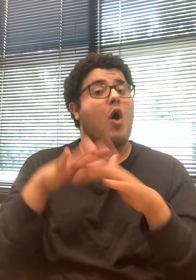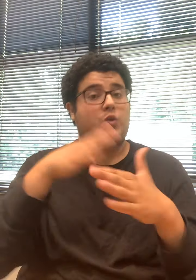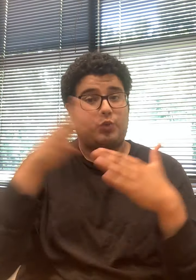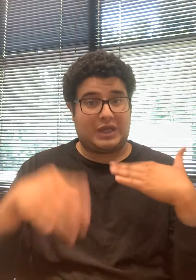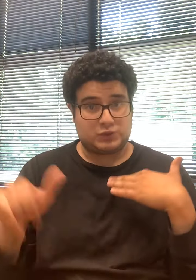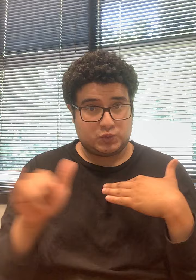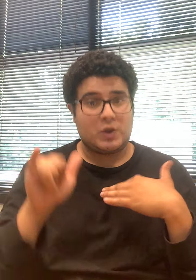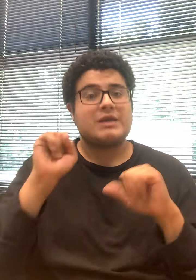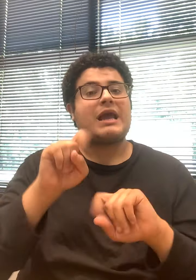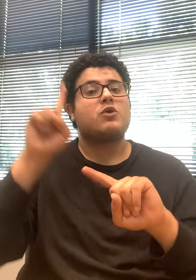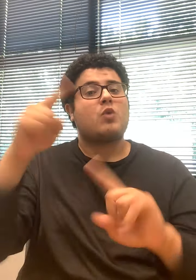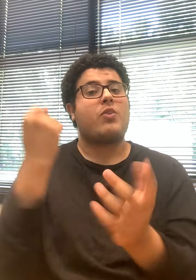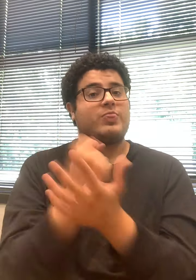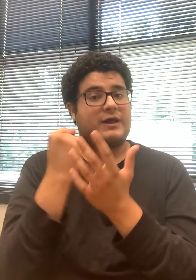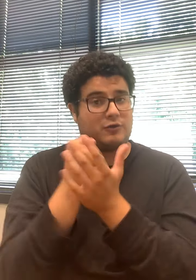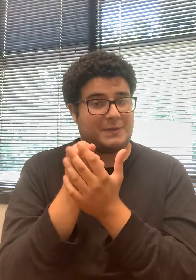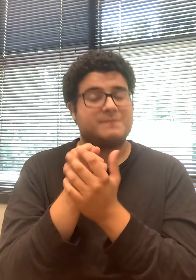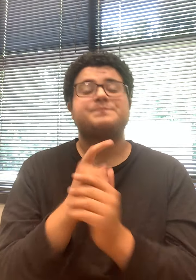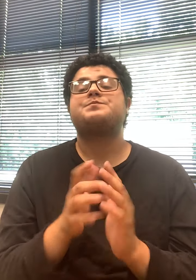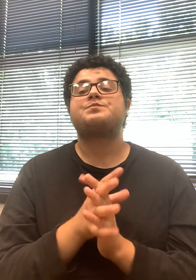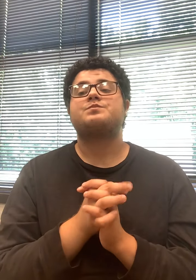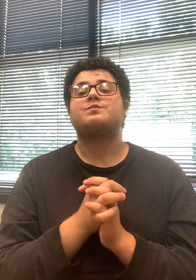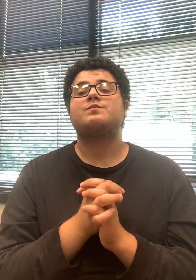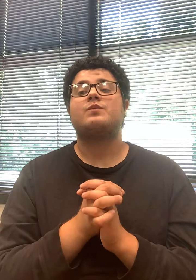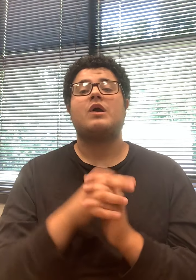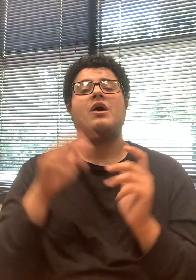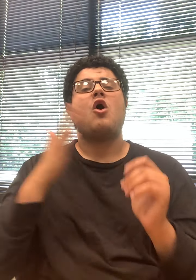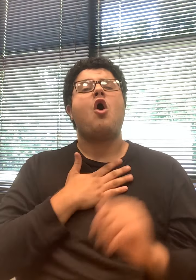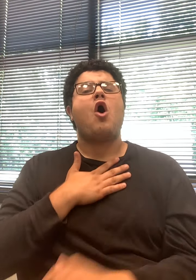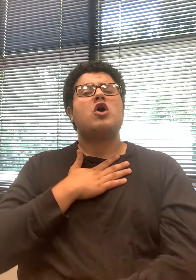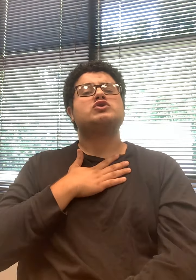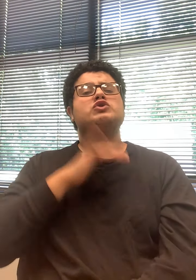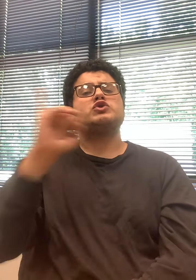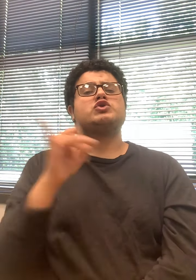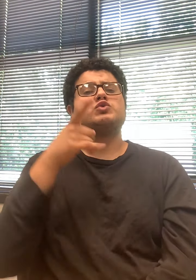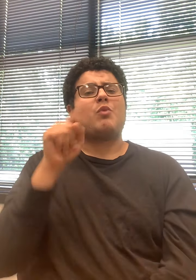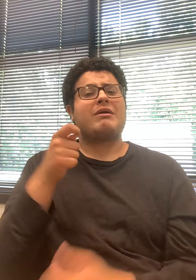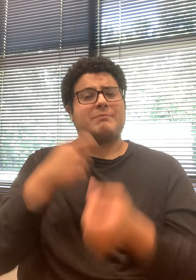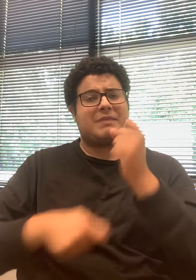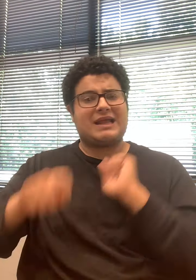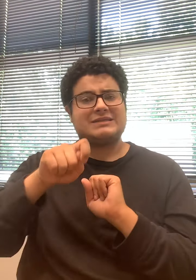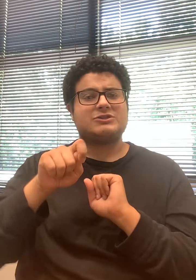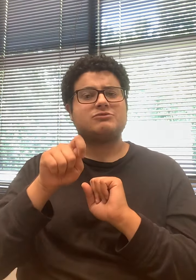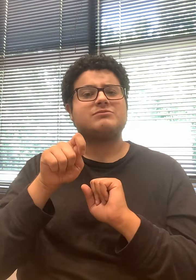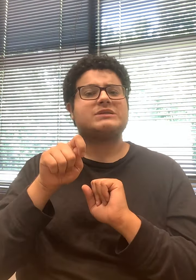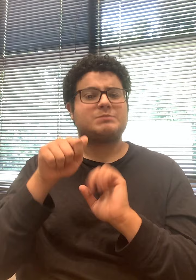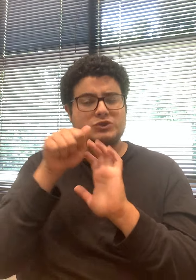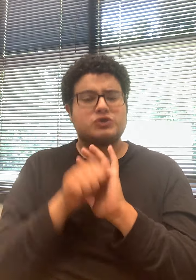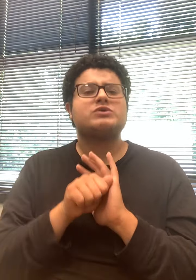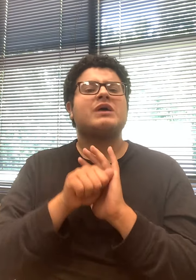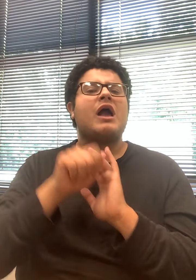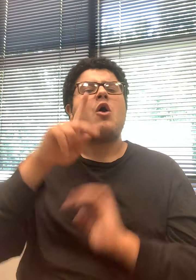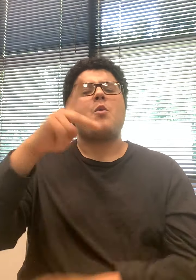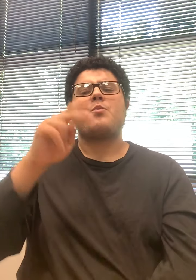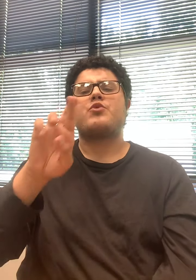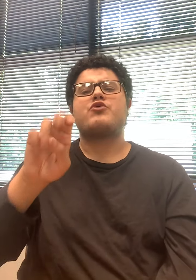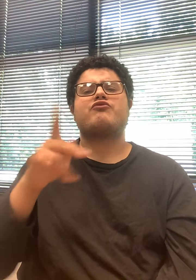get to participate with therapy. With many of our joint replacement procedures, peripheral nerve catheters are used for pain